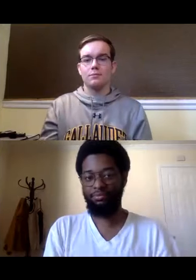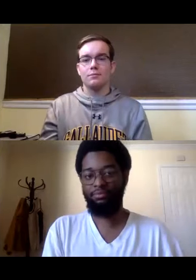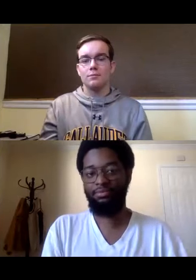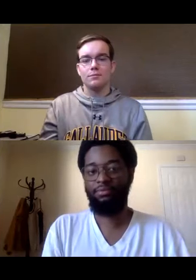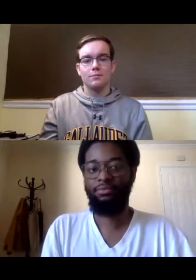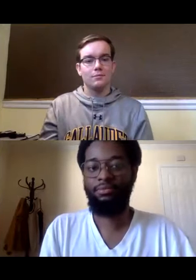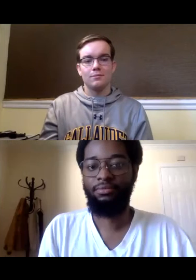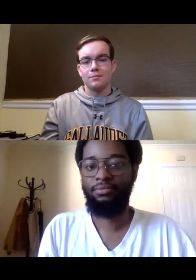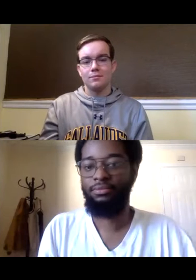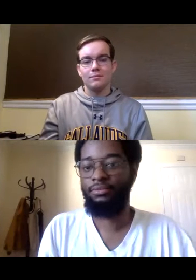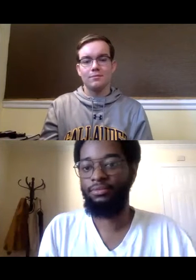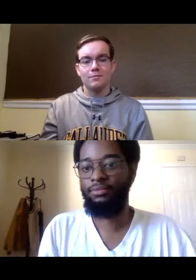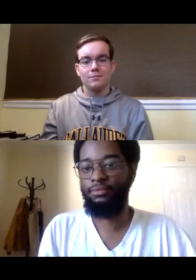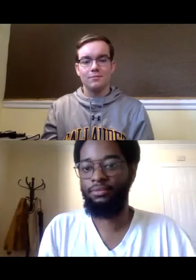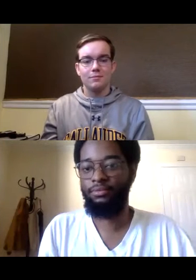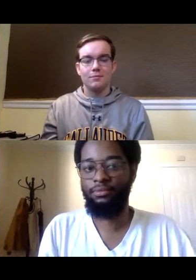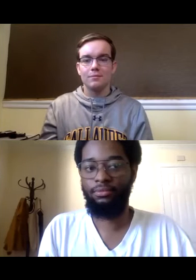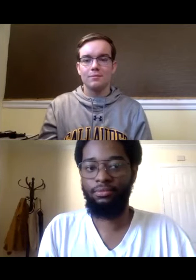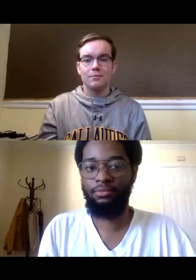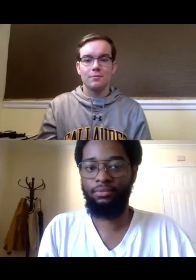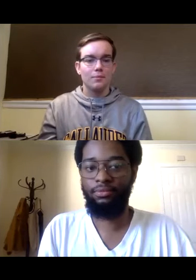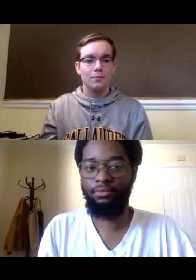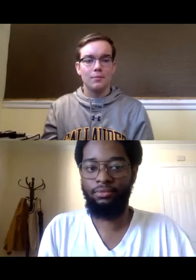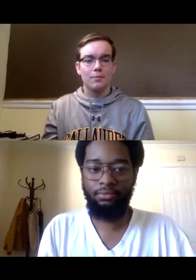Either way that you see me doing it or Andrew doing it.